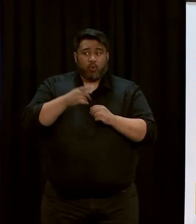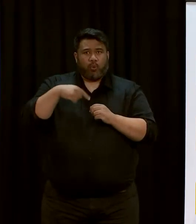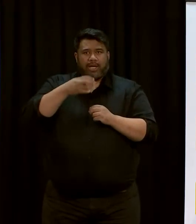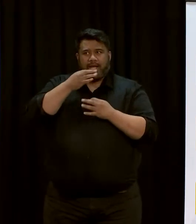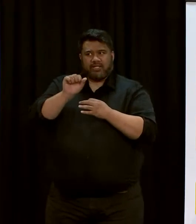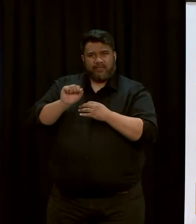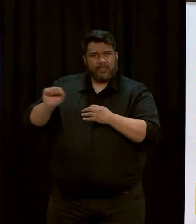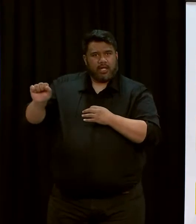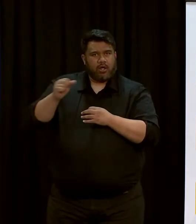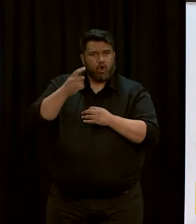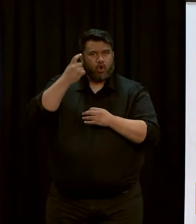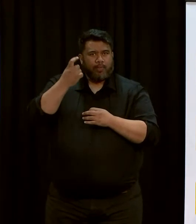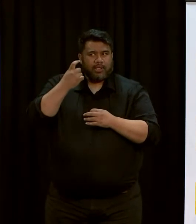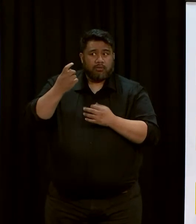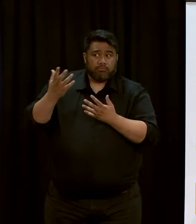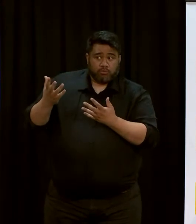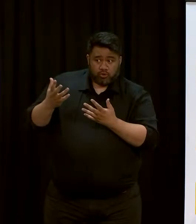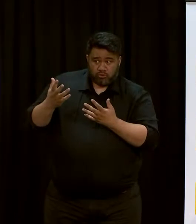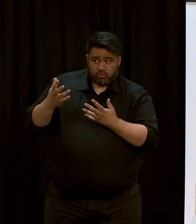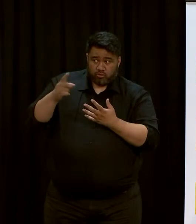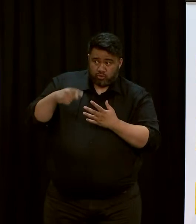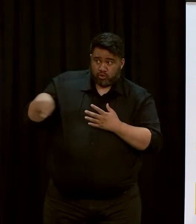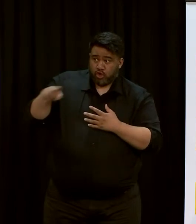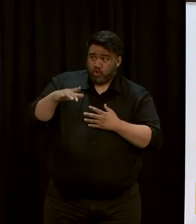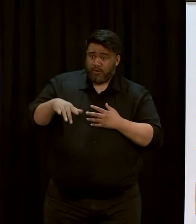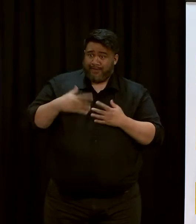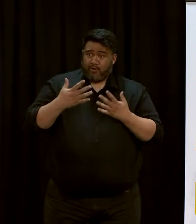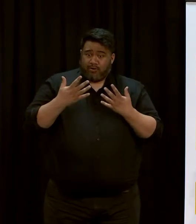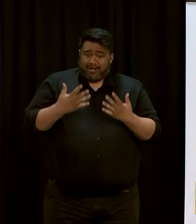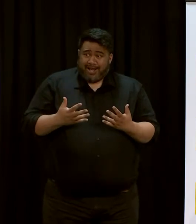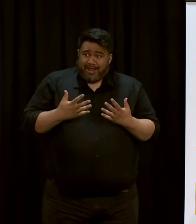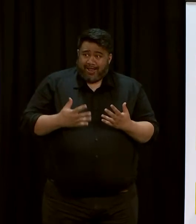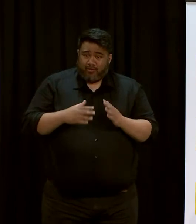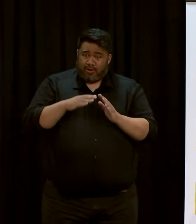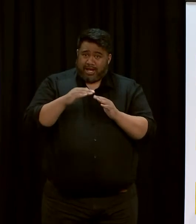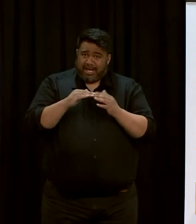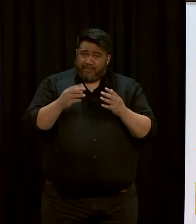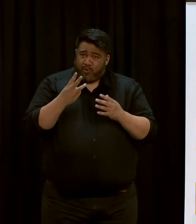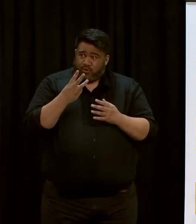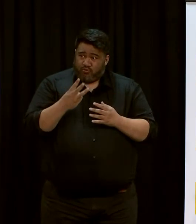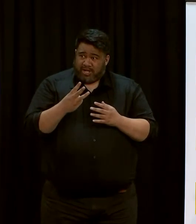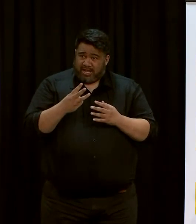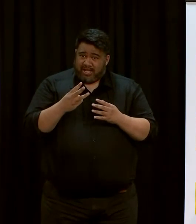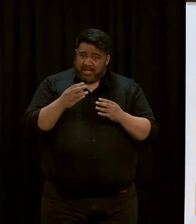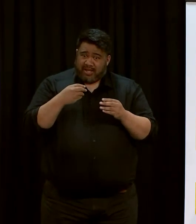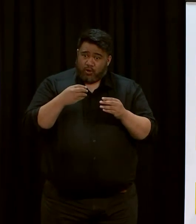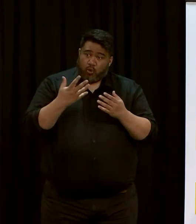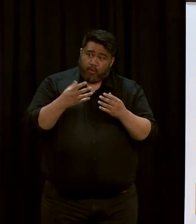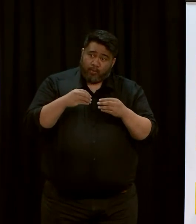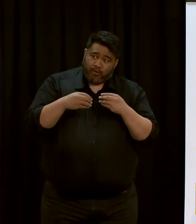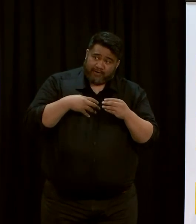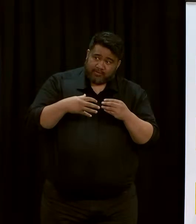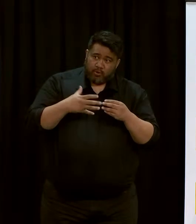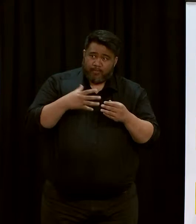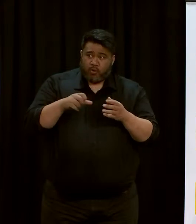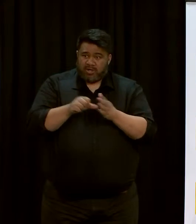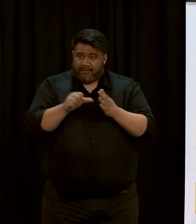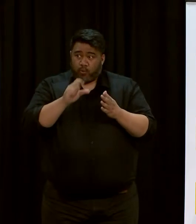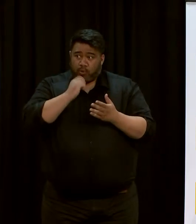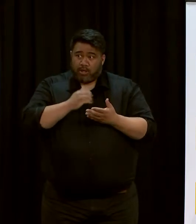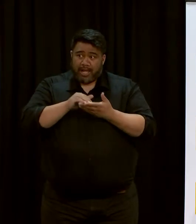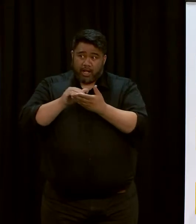they are seeing and whether or not they think the current restrictions or tightening or loosening those restrictions will support what they are trying to